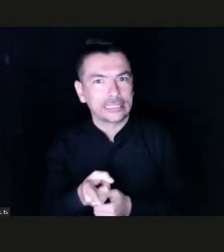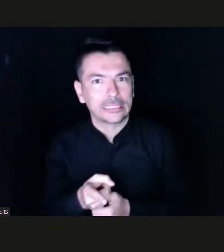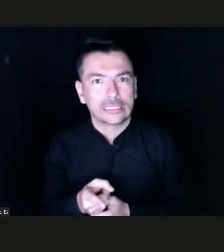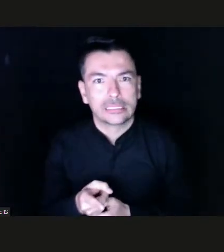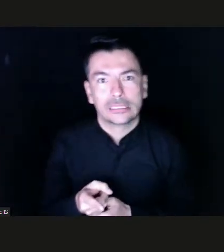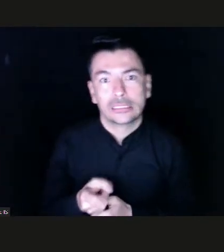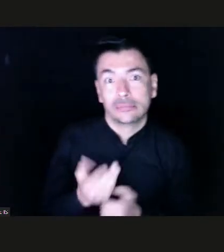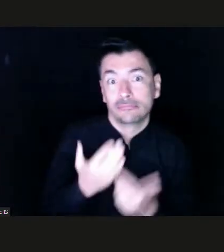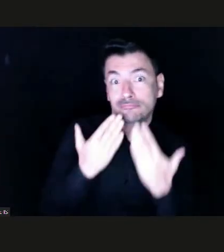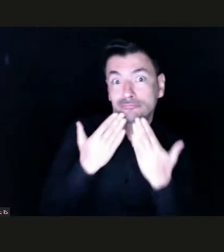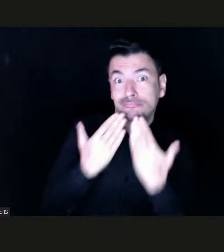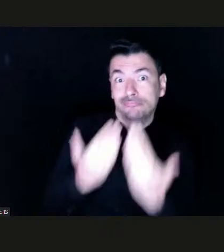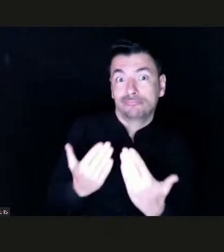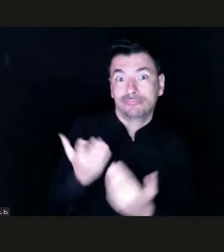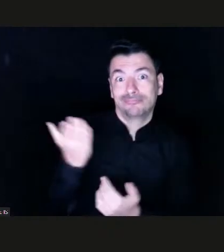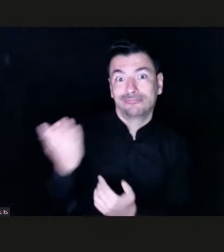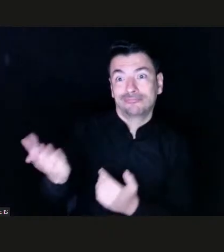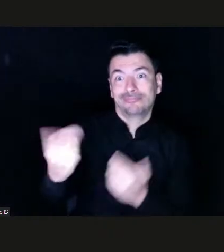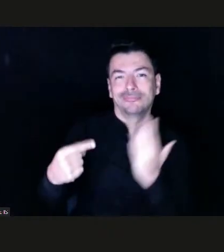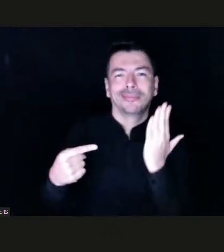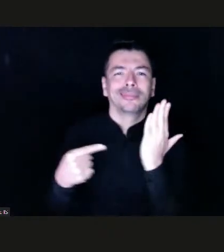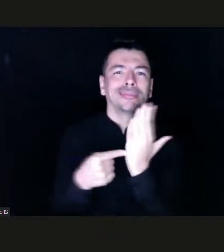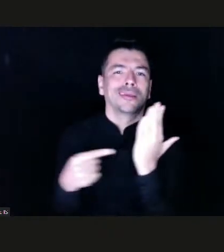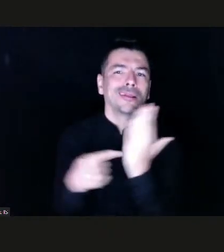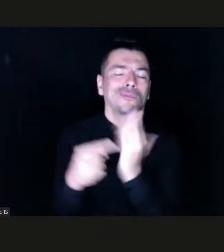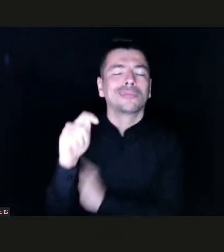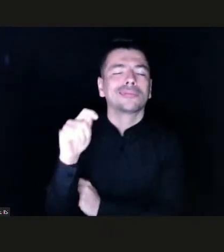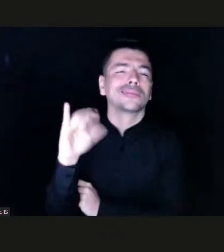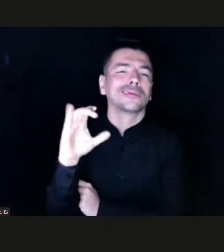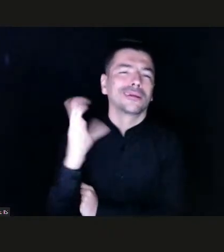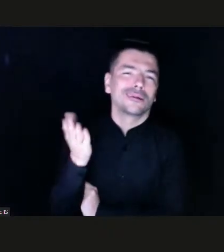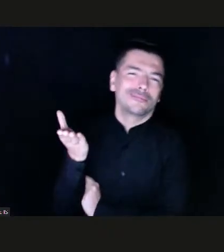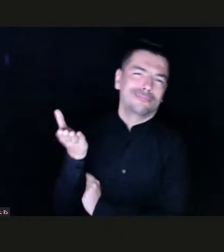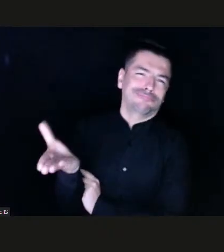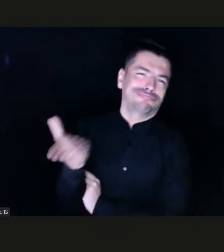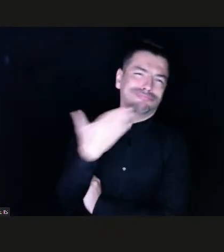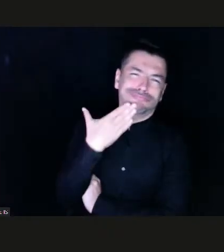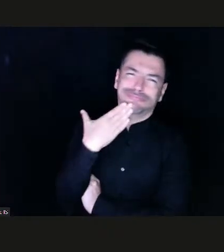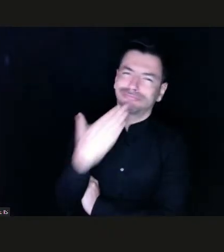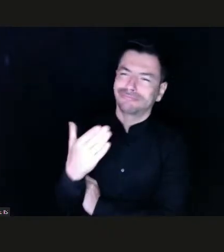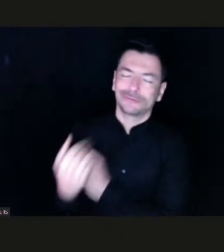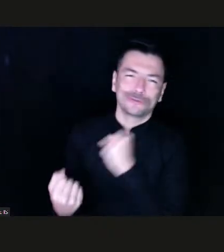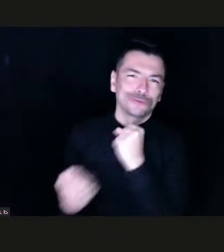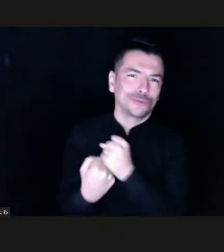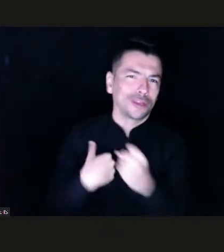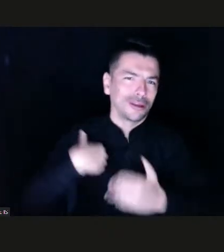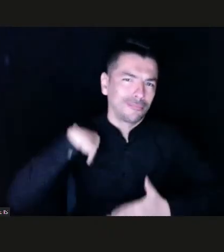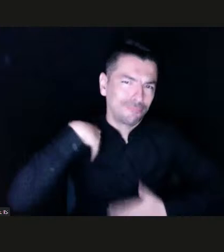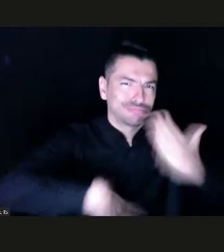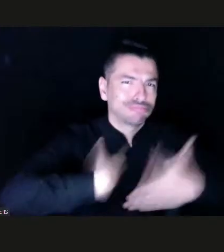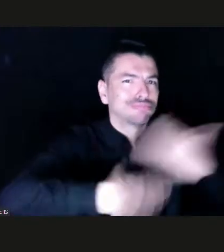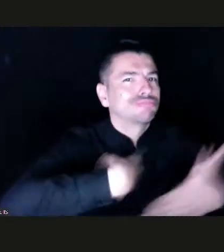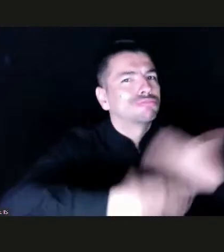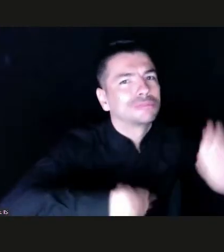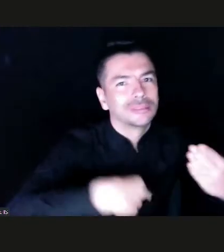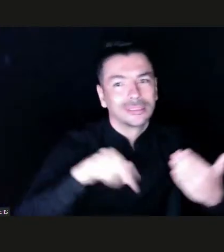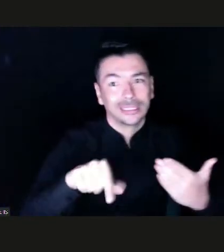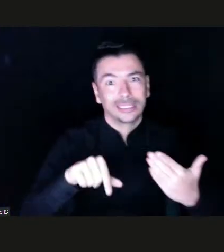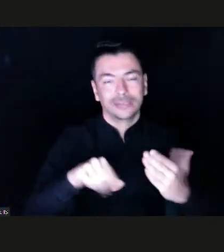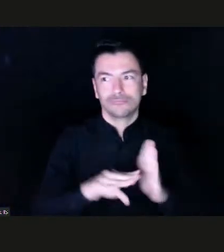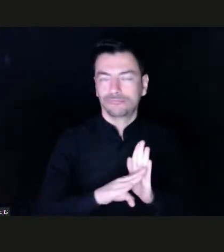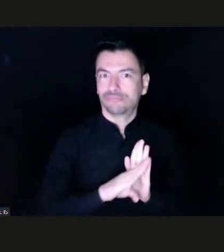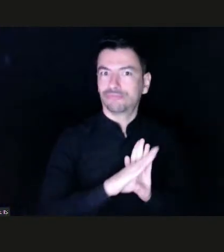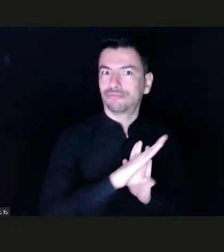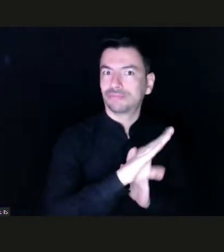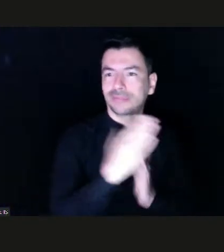structural transformations. So as we look at post-pandemic recovery, services must have a central position in